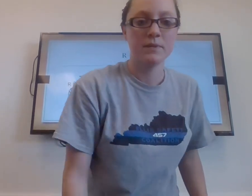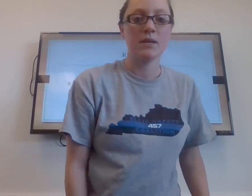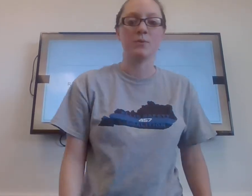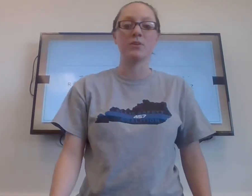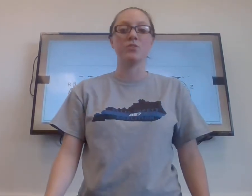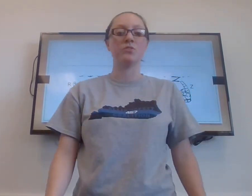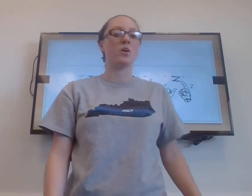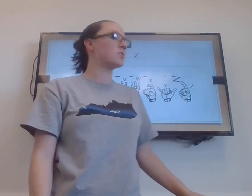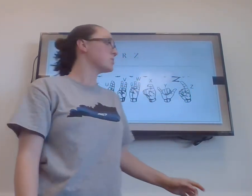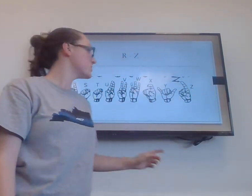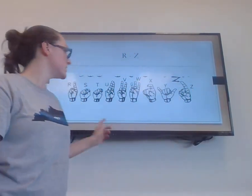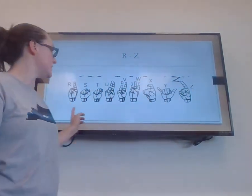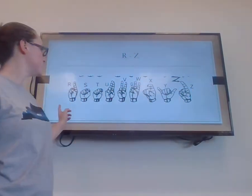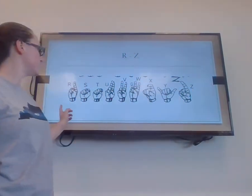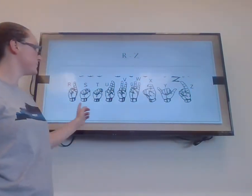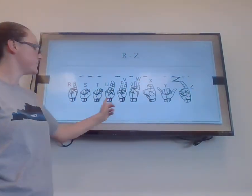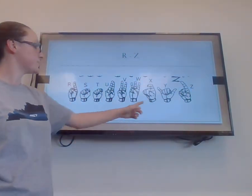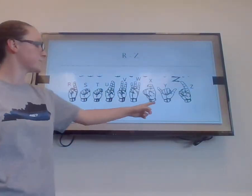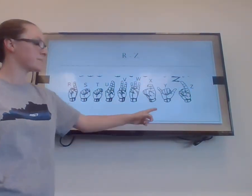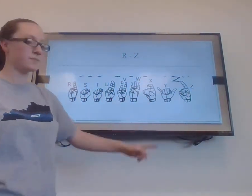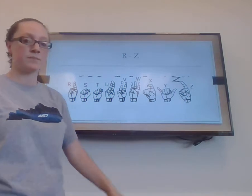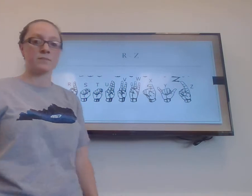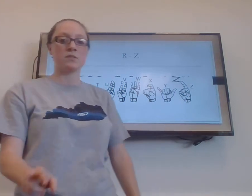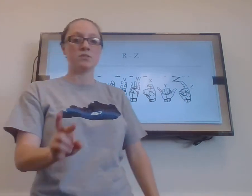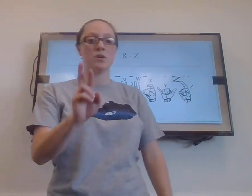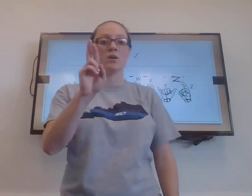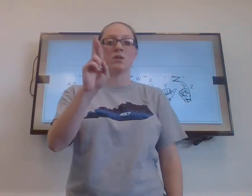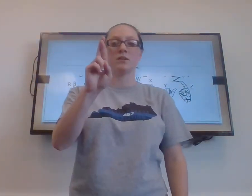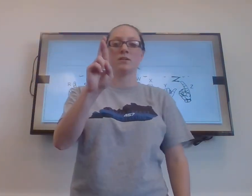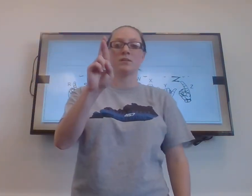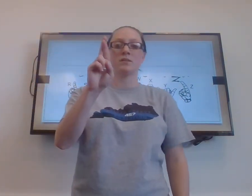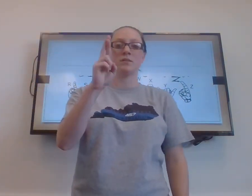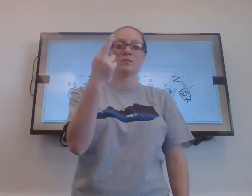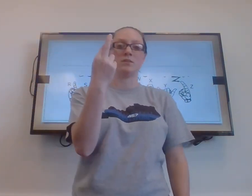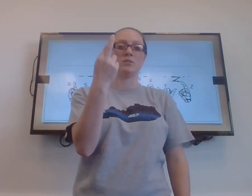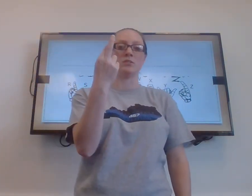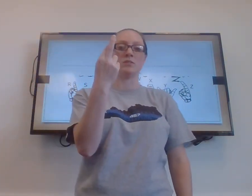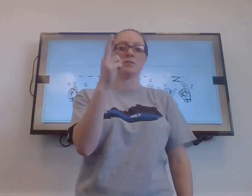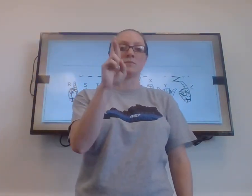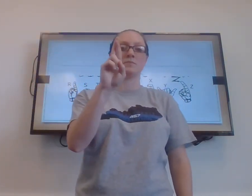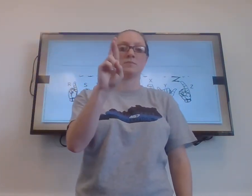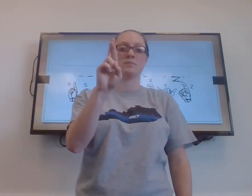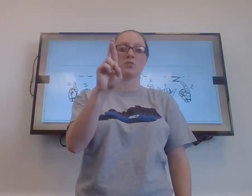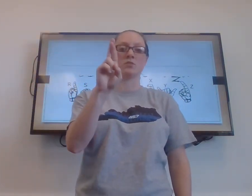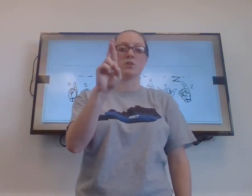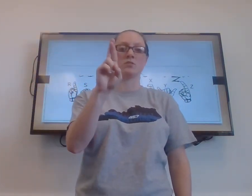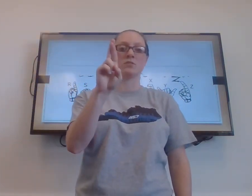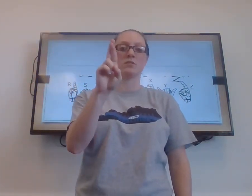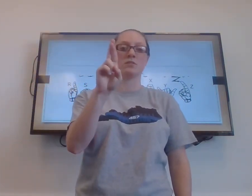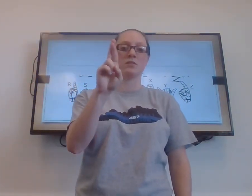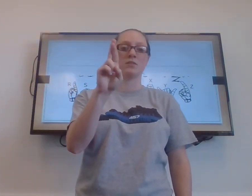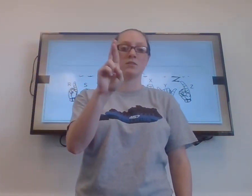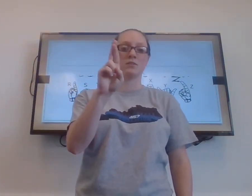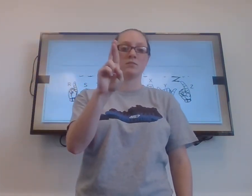All right, we're going to do R through Z. So R, you just crisscross